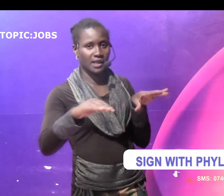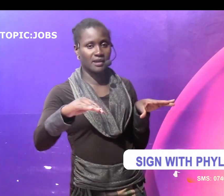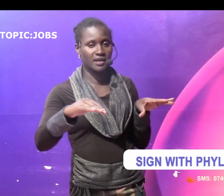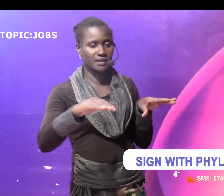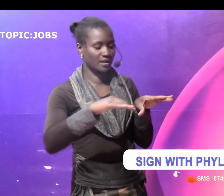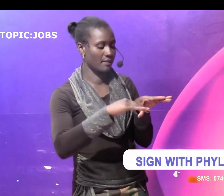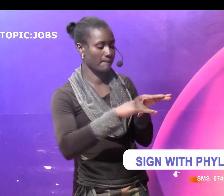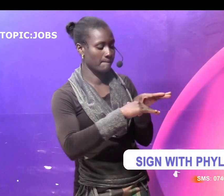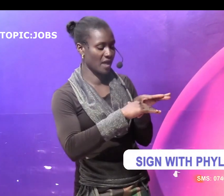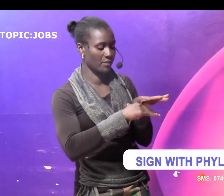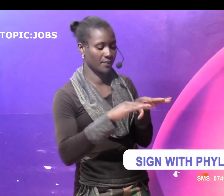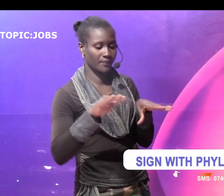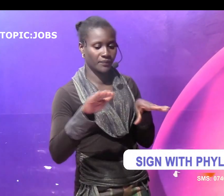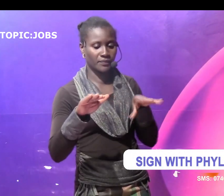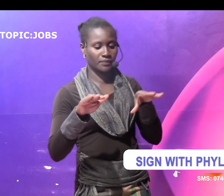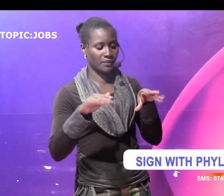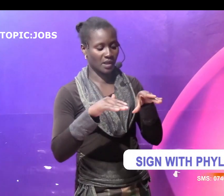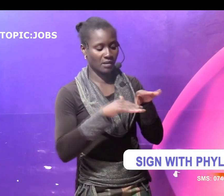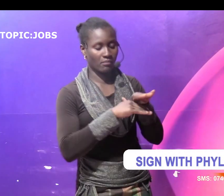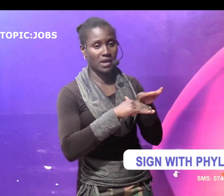this. Member. Member.